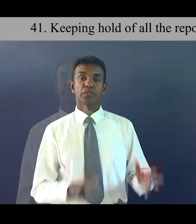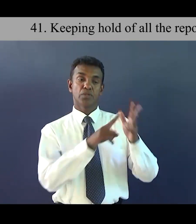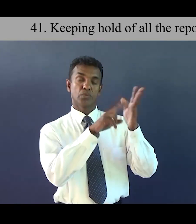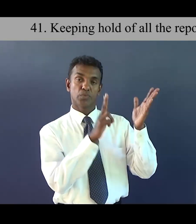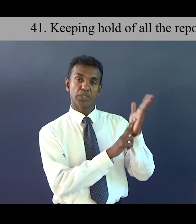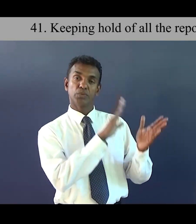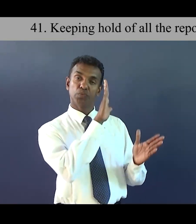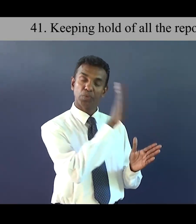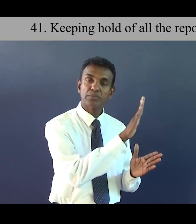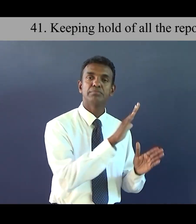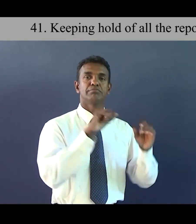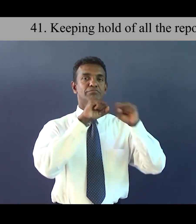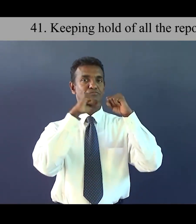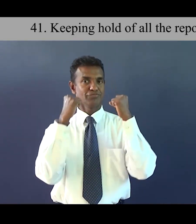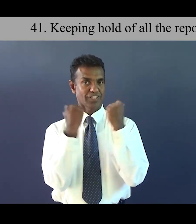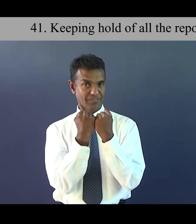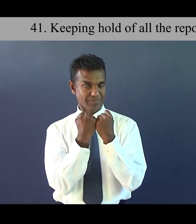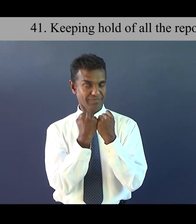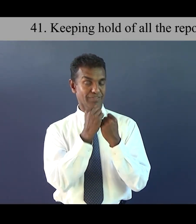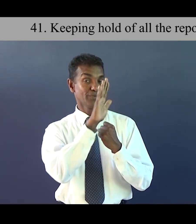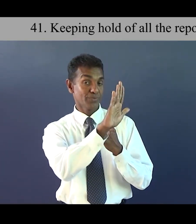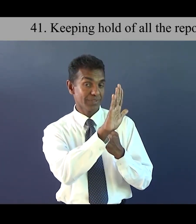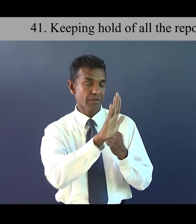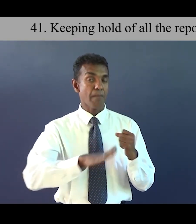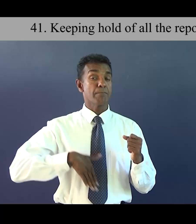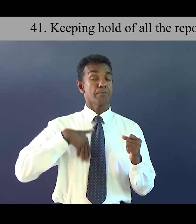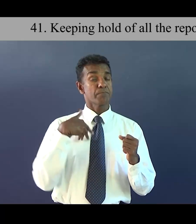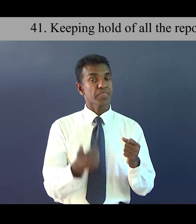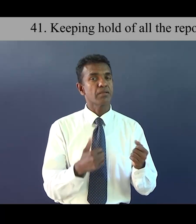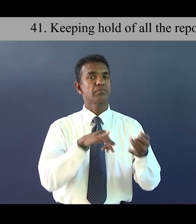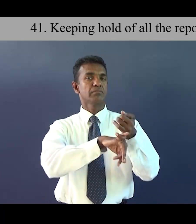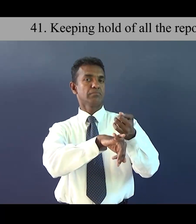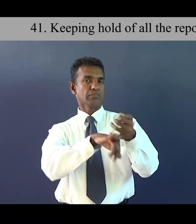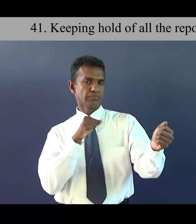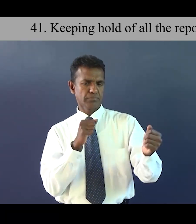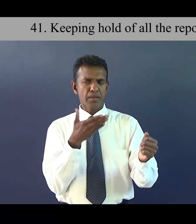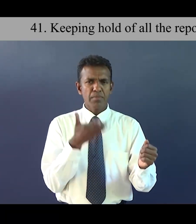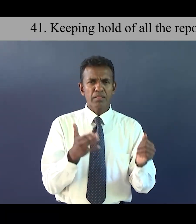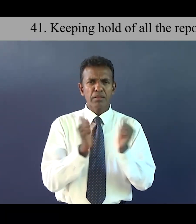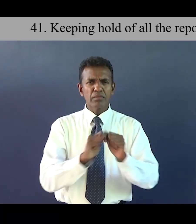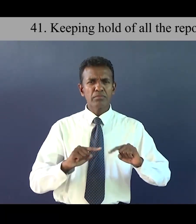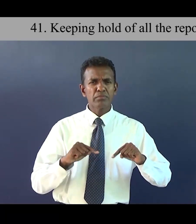United Nations will hold all the information and reports for this